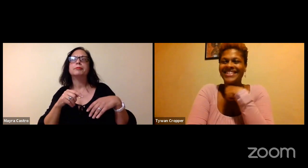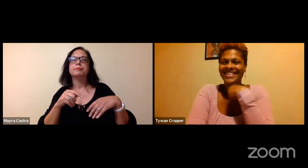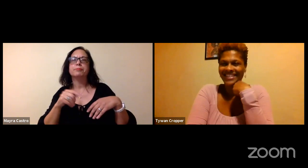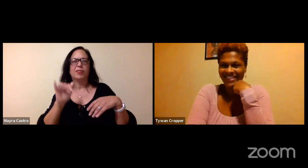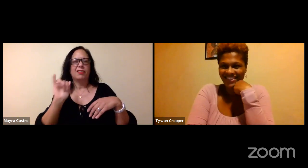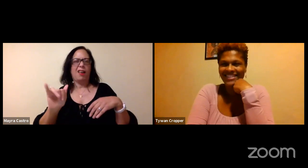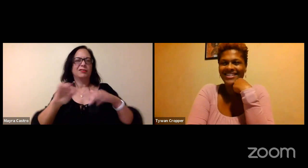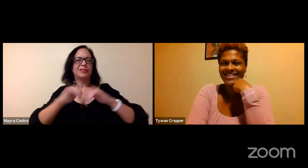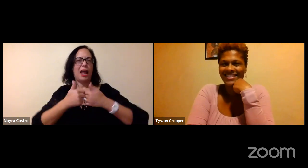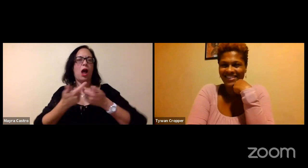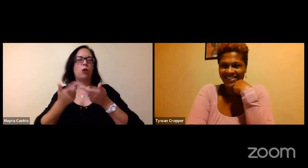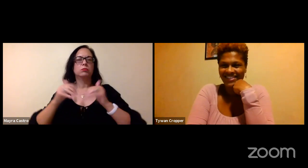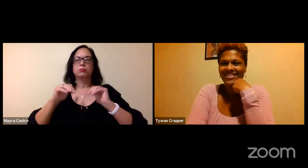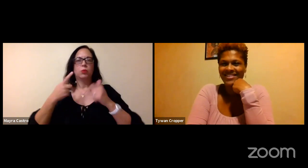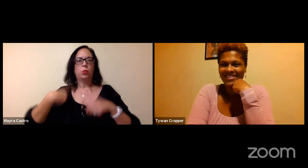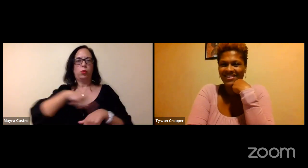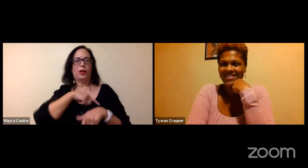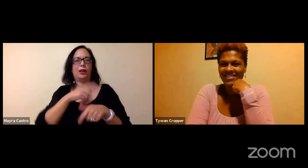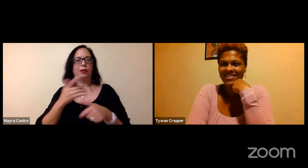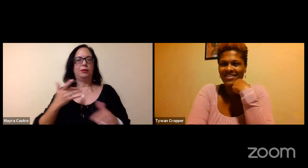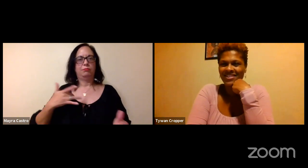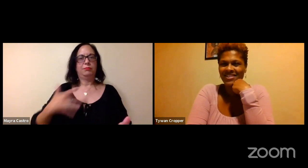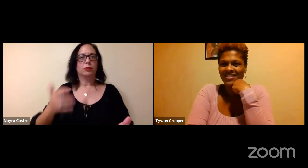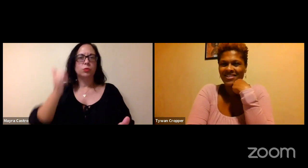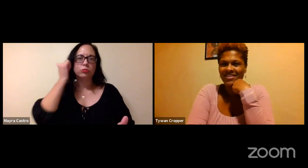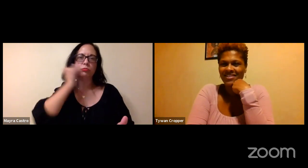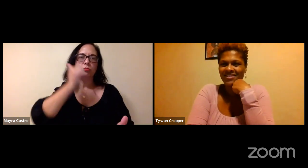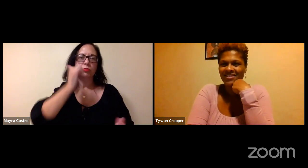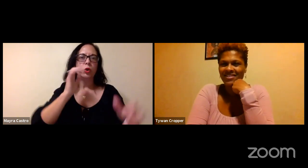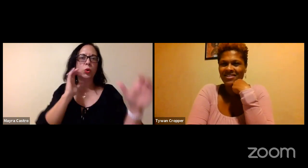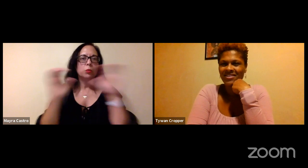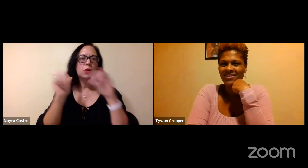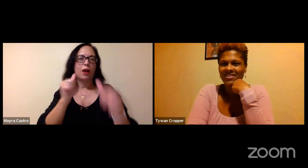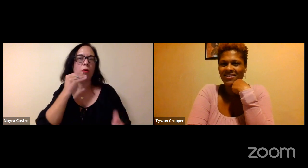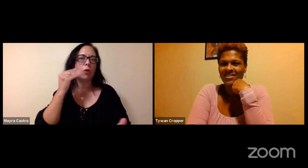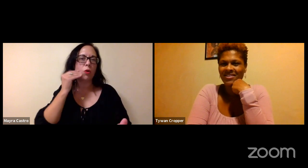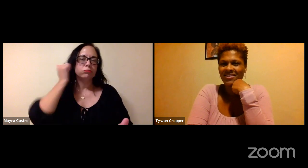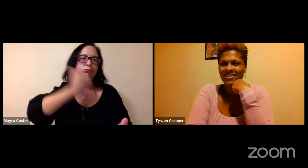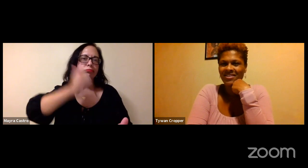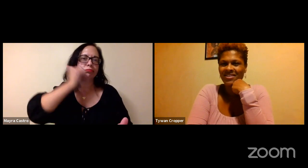really English, and Spanish or Cuban is their first language.